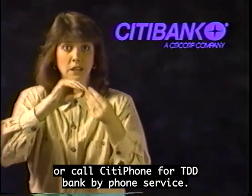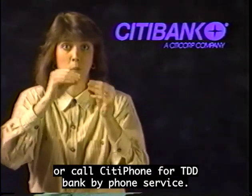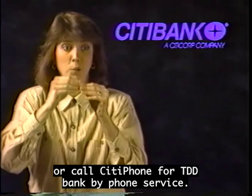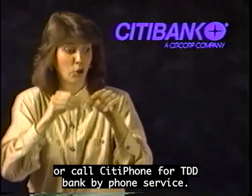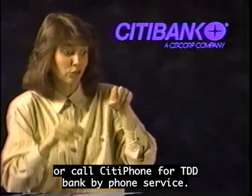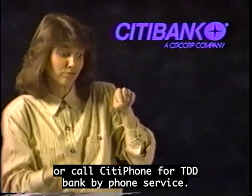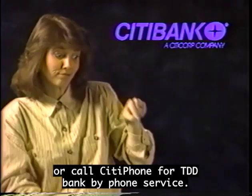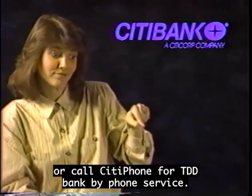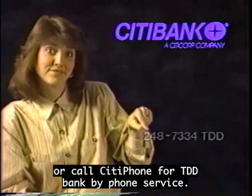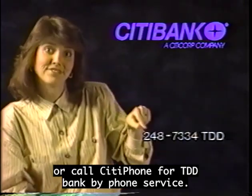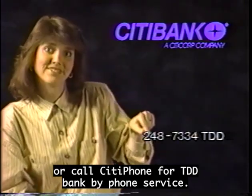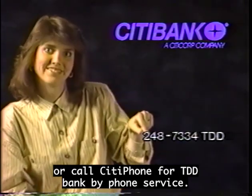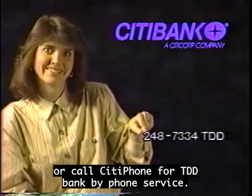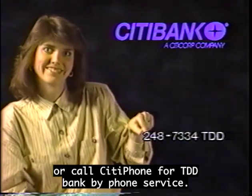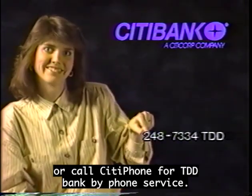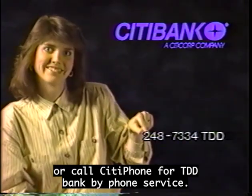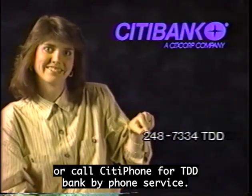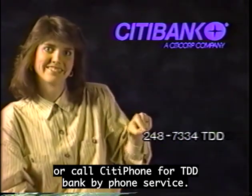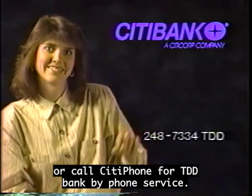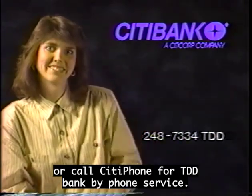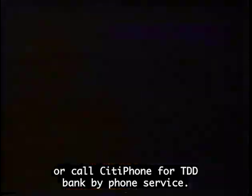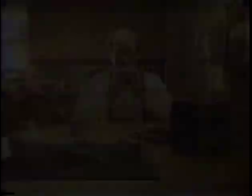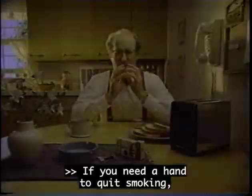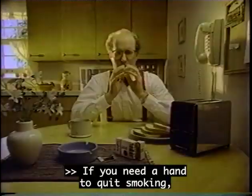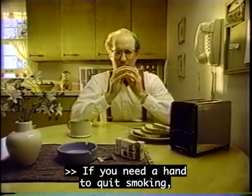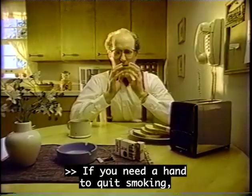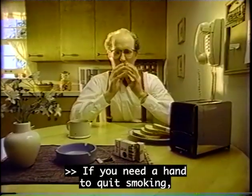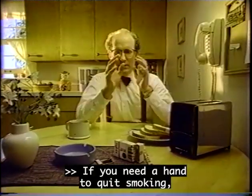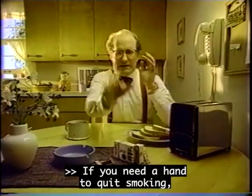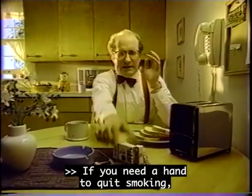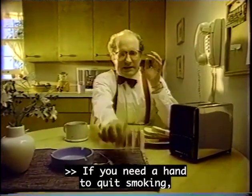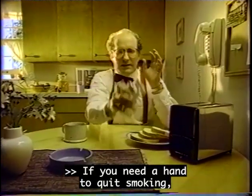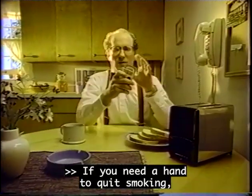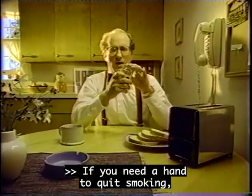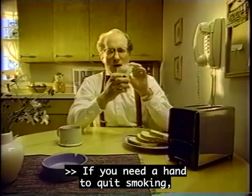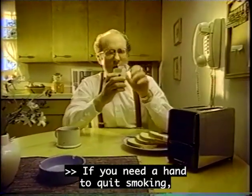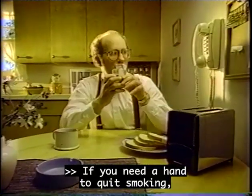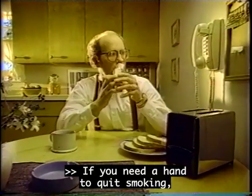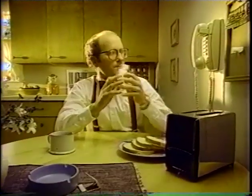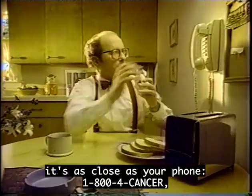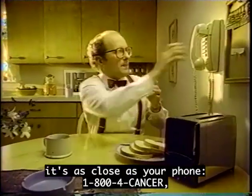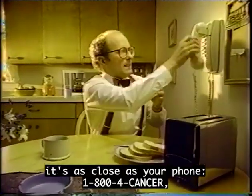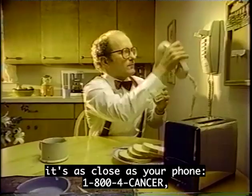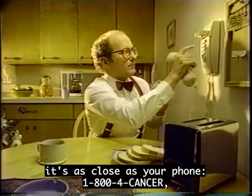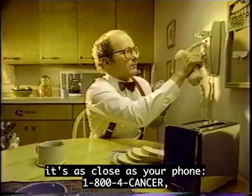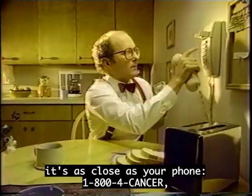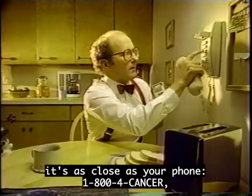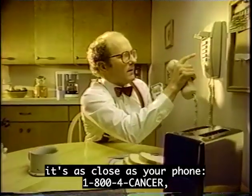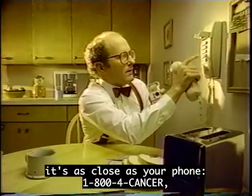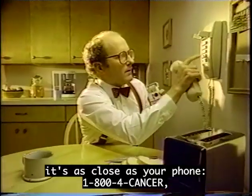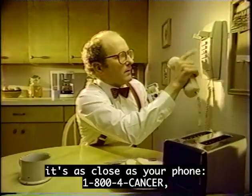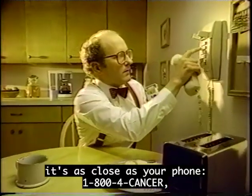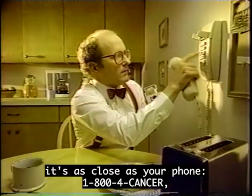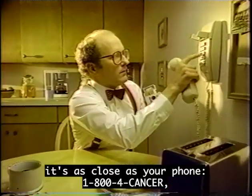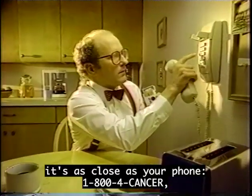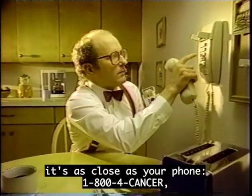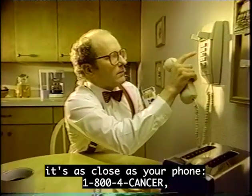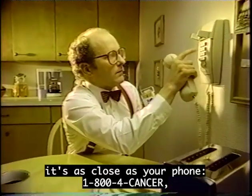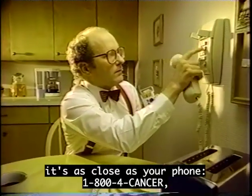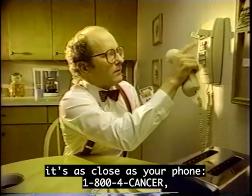Citi Phone for TDD Bank by Phone service. If you need a hand to quit smoking, it's as close as your phone.